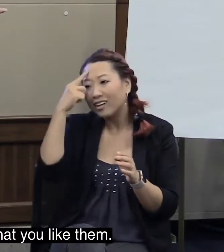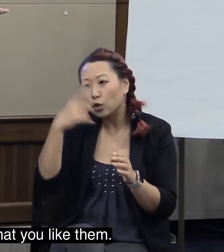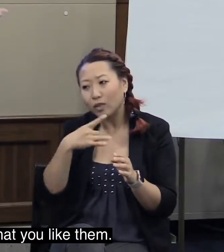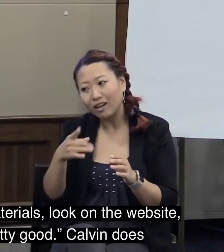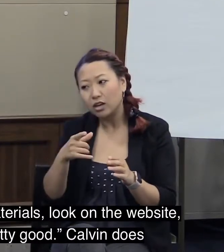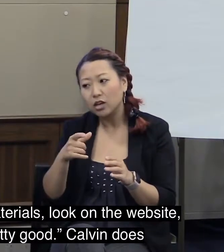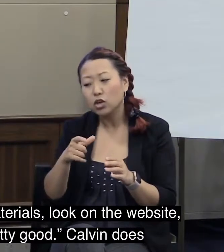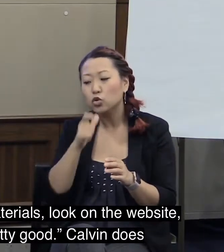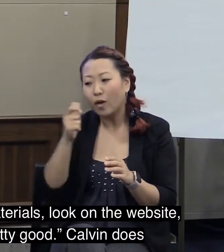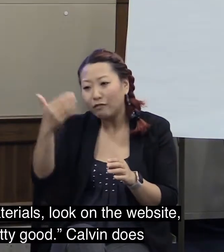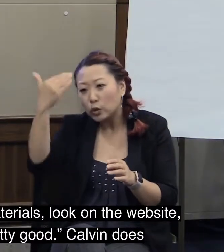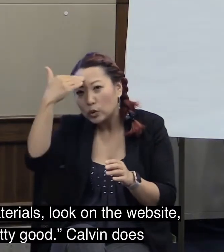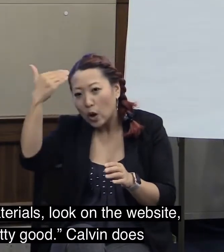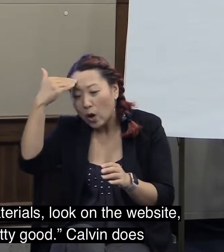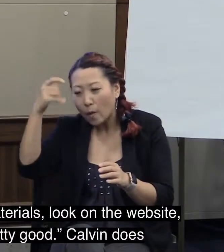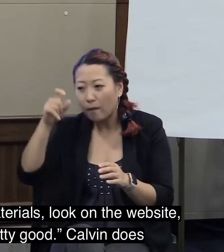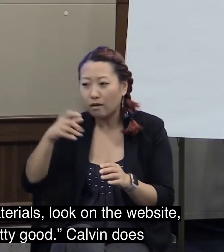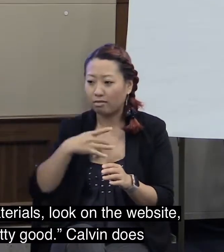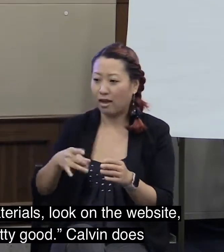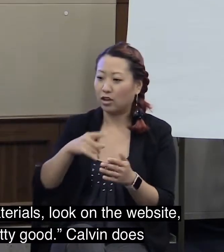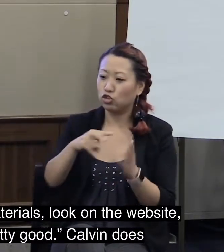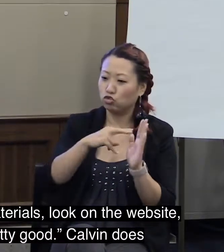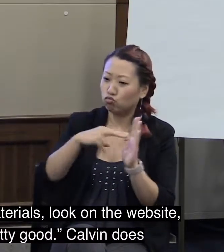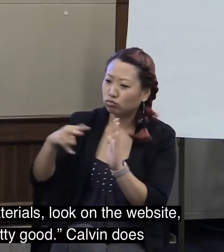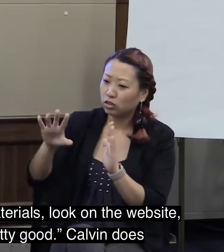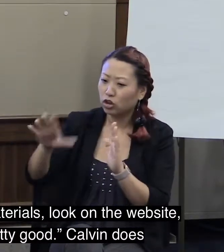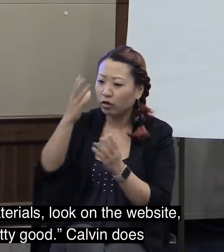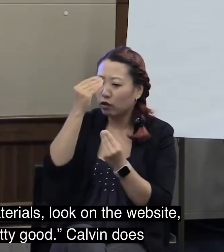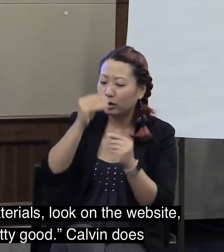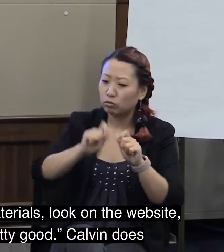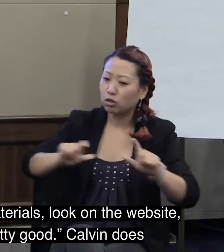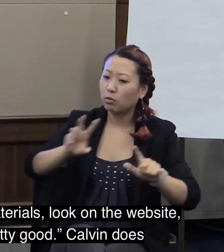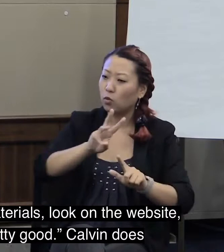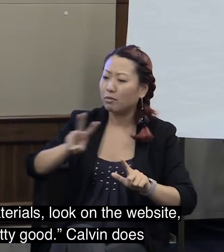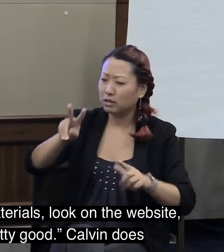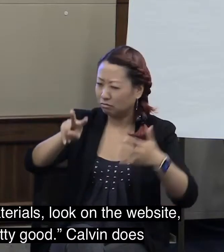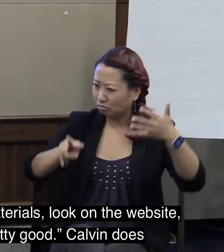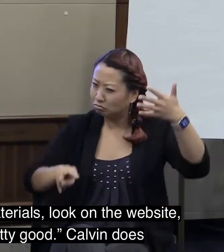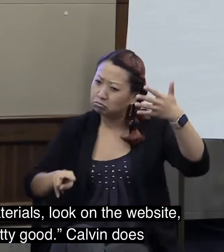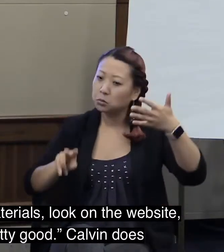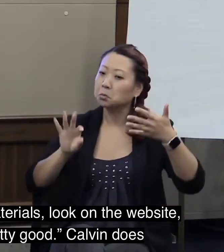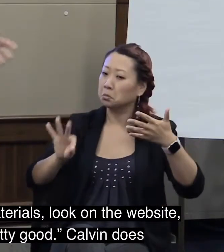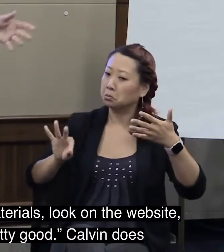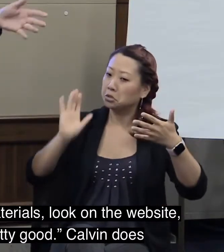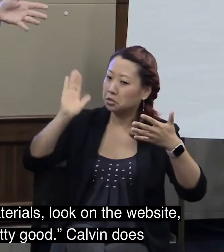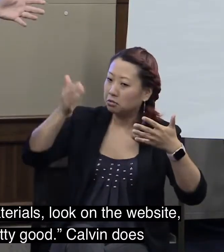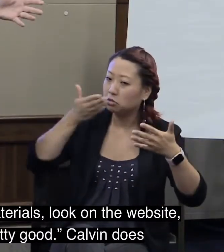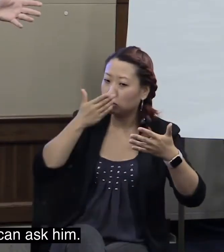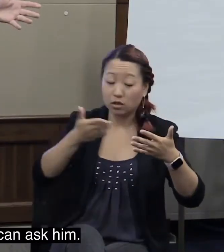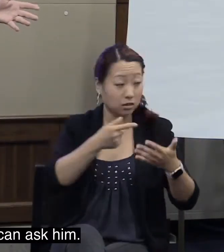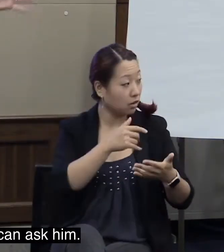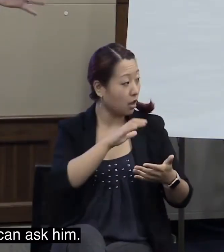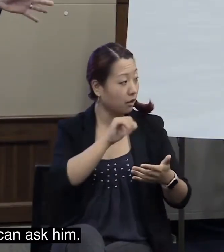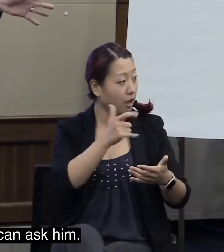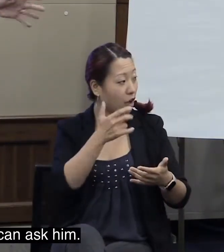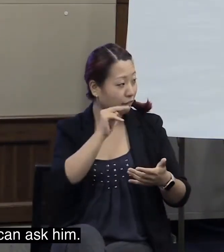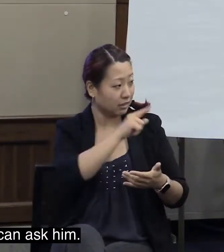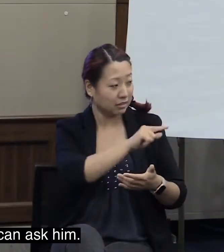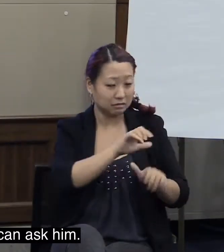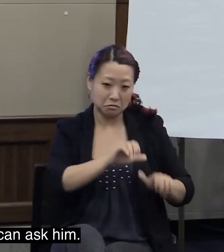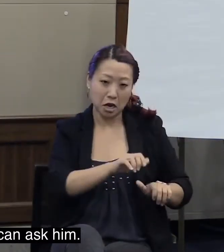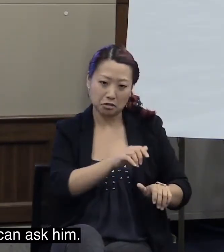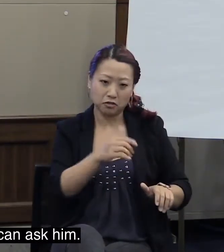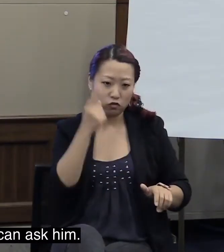know that you like them. Just kind of look through the materials, look on their website and say, well, that seems like pretty good, right? Calvin does this for a living. You can ask